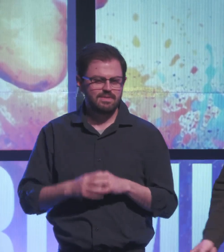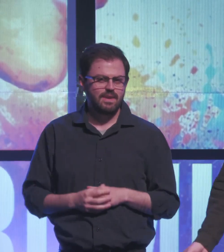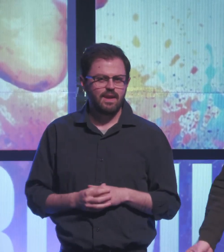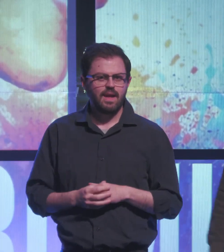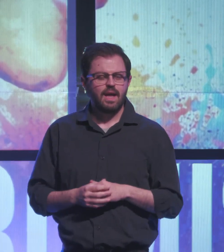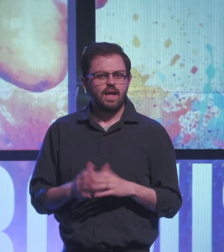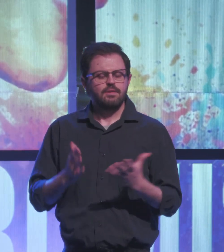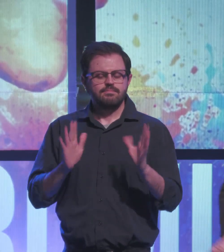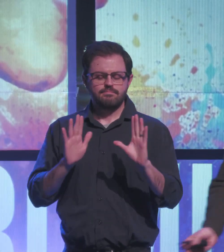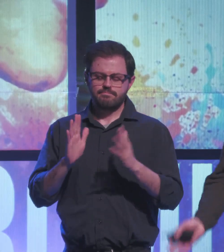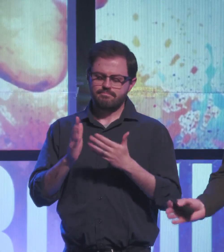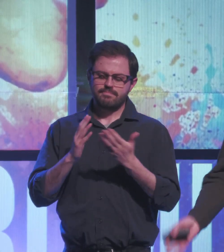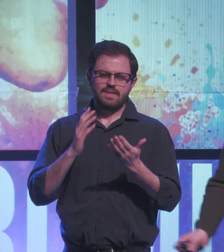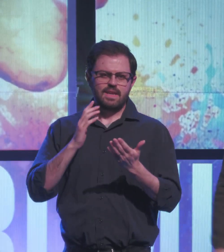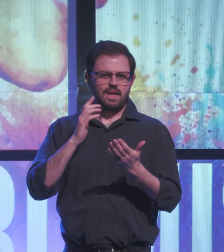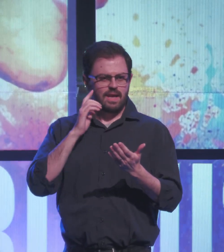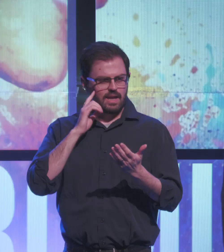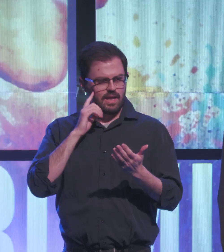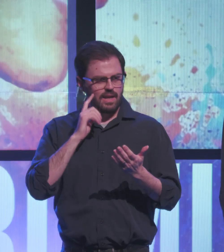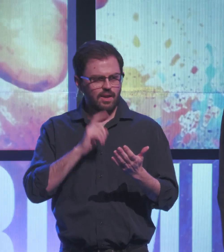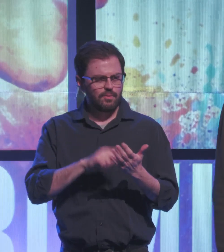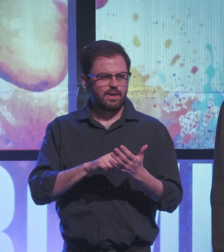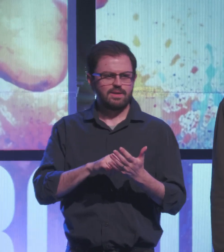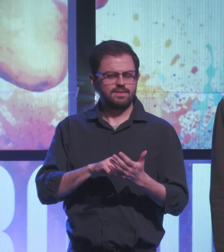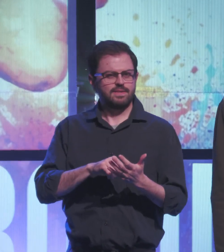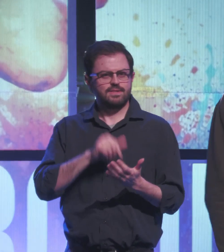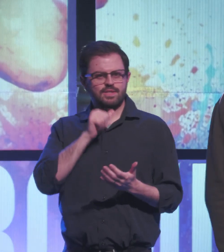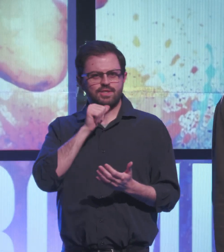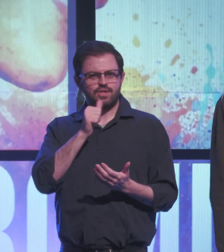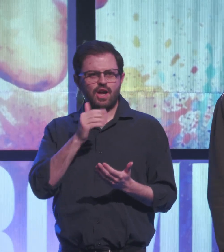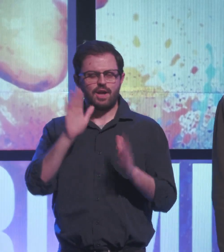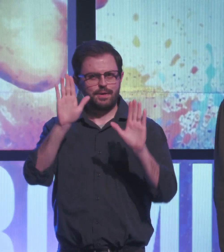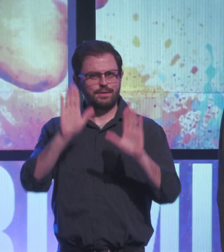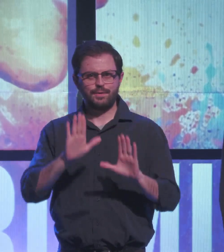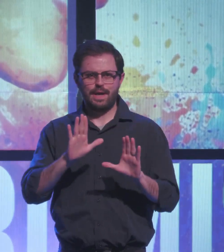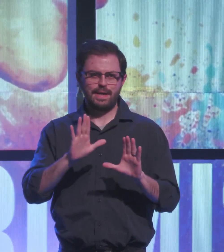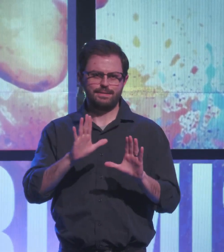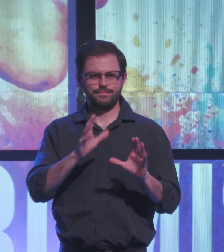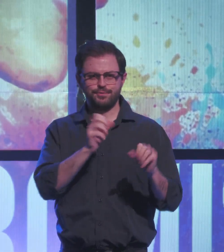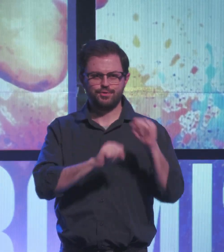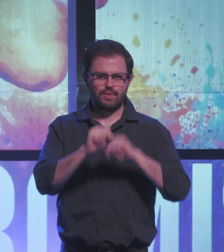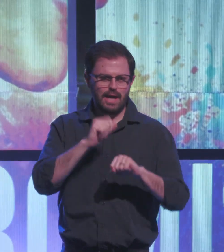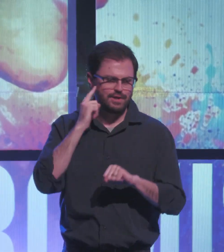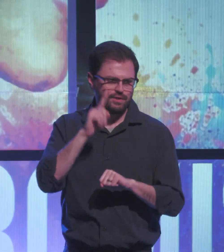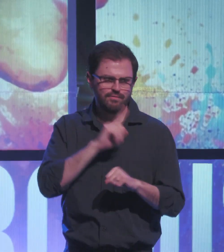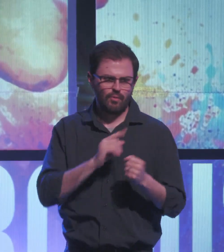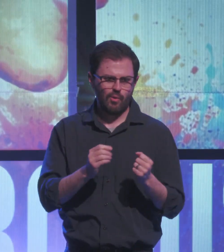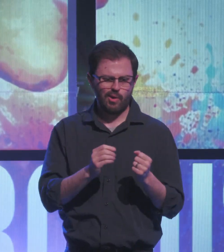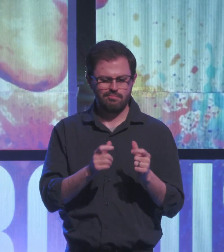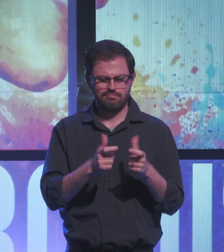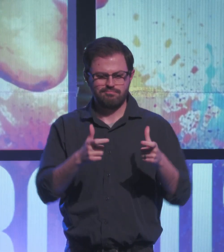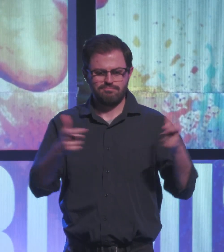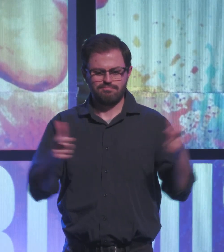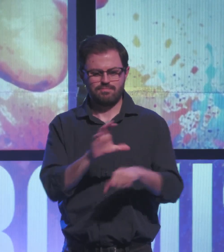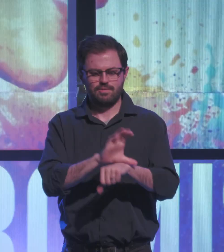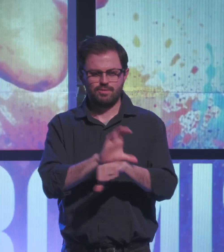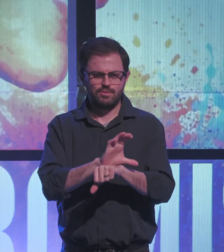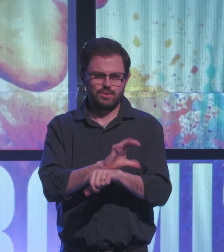And I recognize this is not a good church growth strategy, what I'm saying right now in the current climate. But,